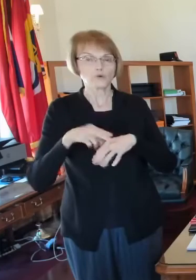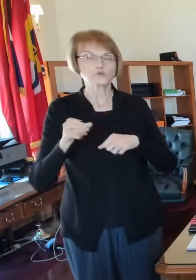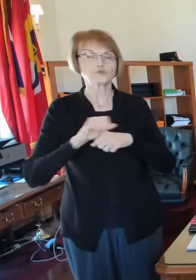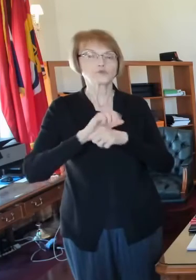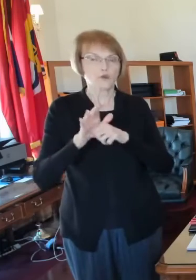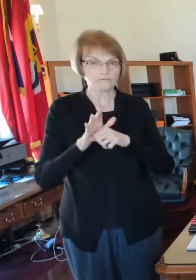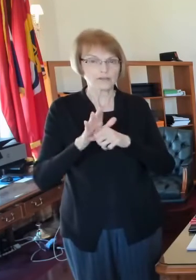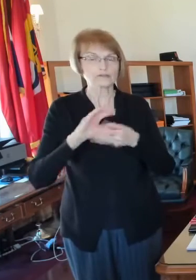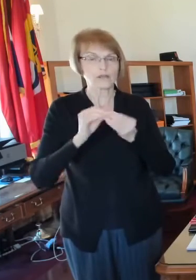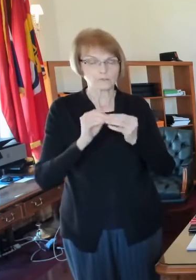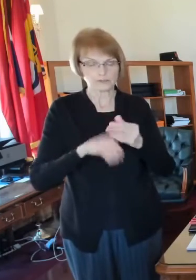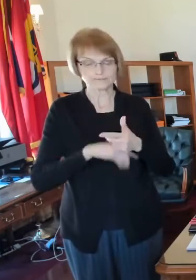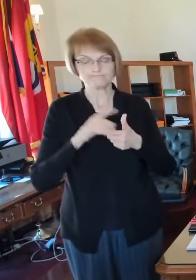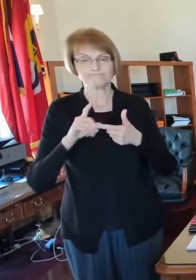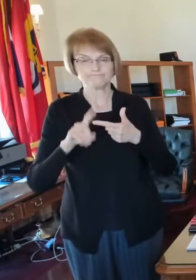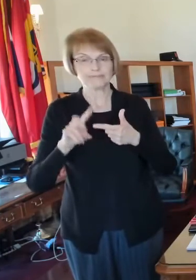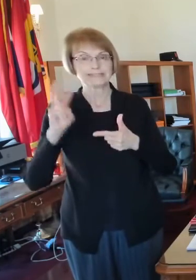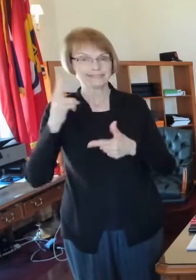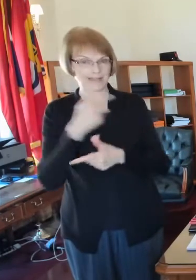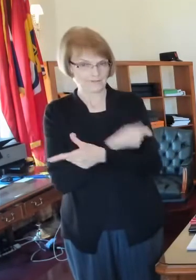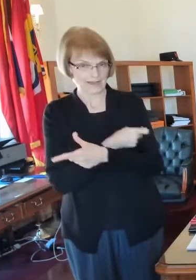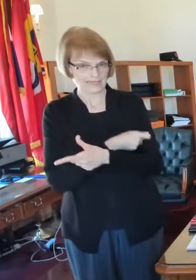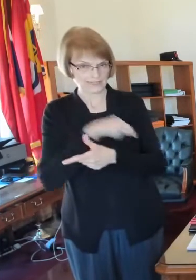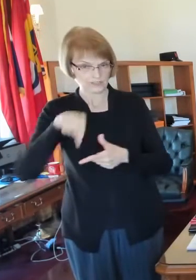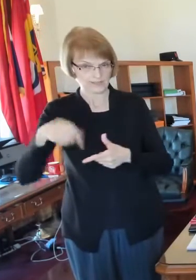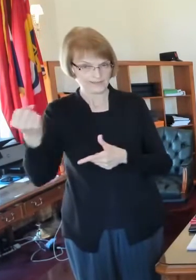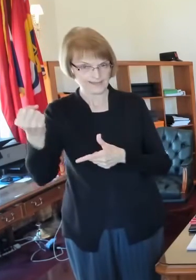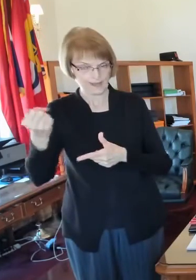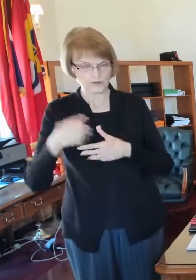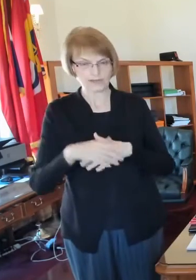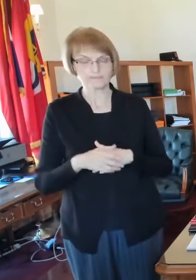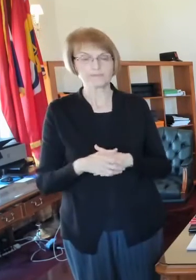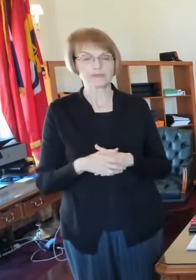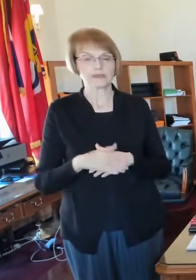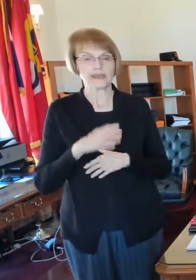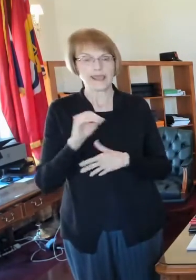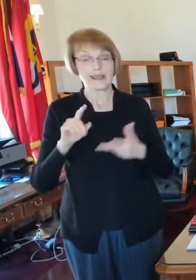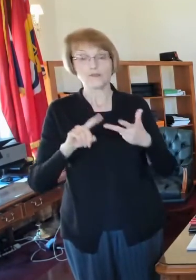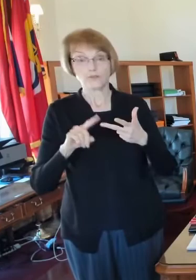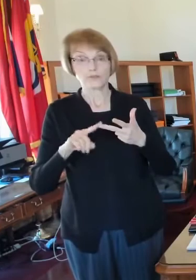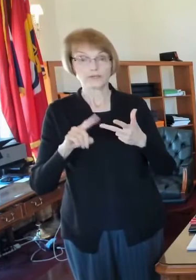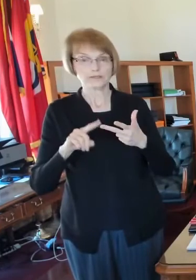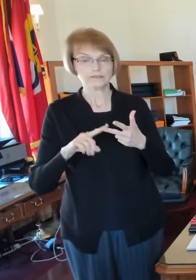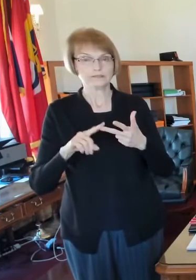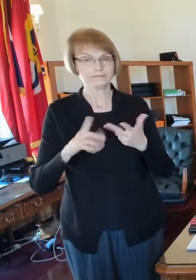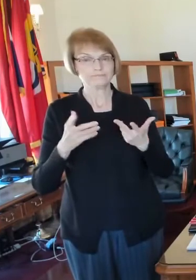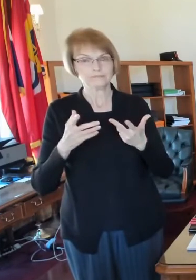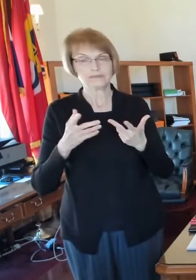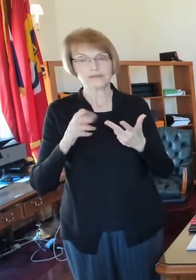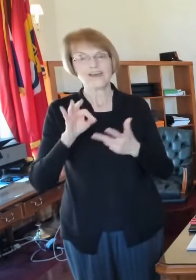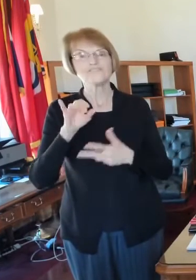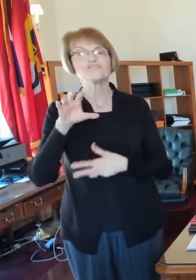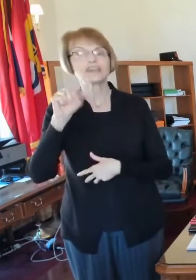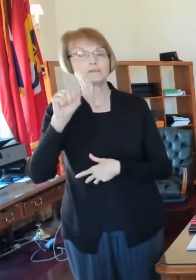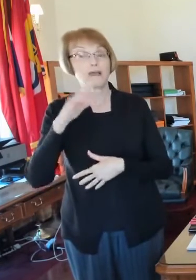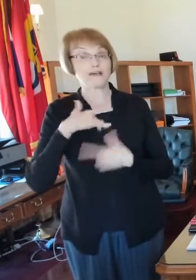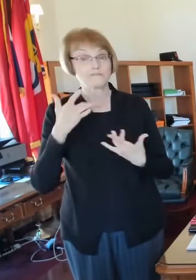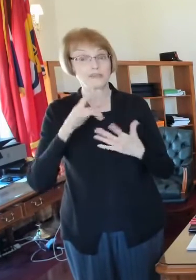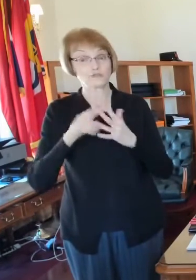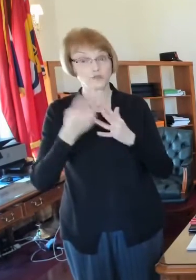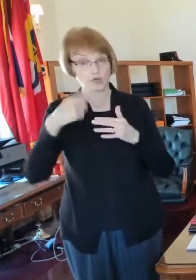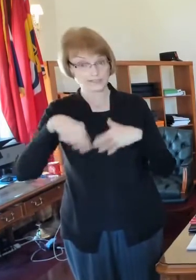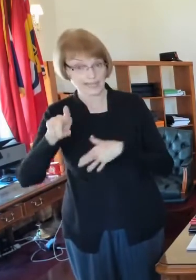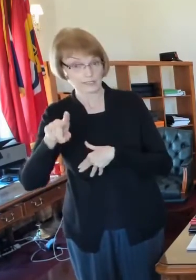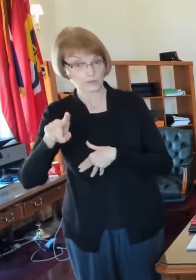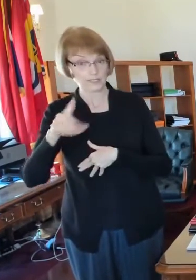Two is second vaccinations for this Saturday. And then three, of course, we want to talk about the FEMA event that will start next